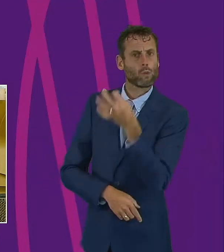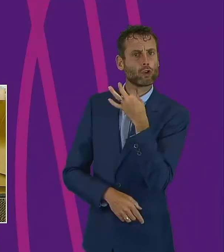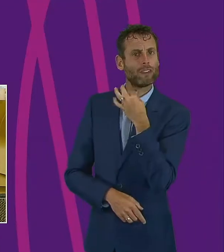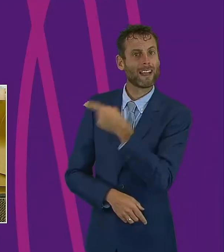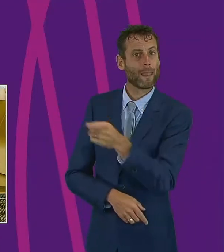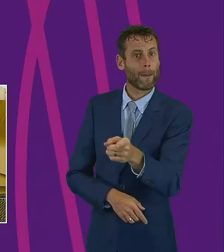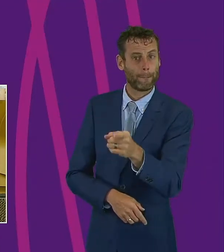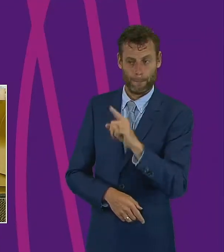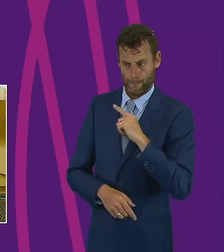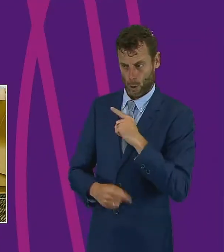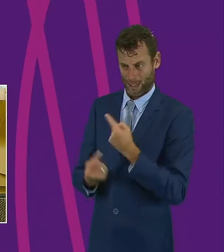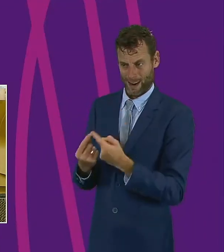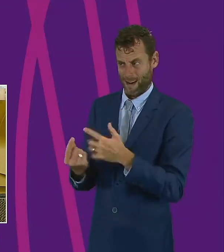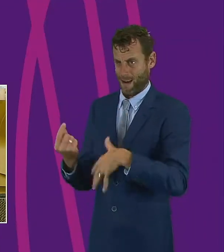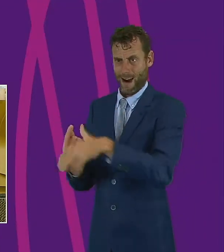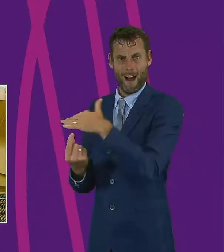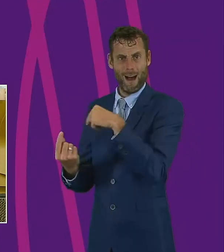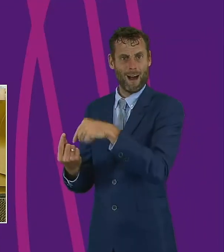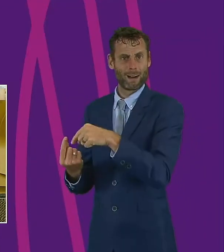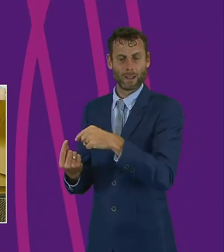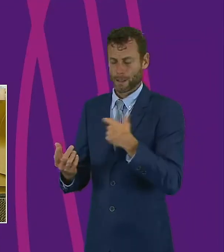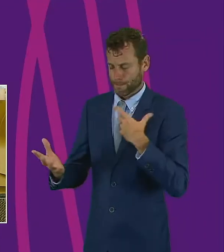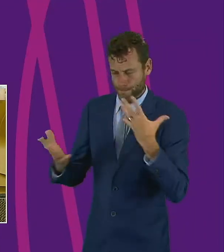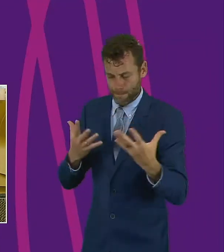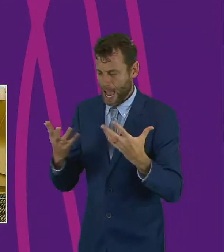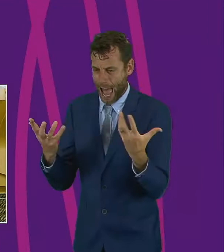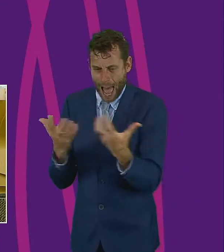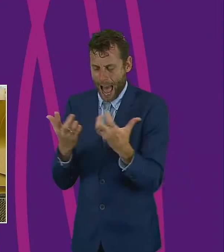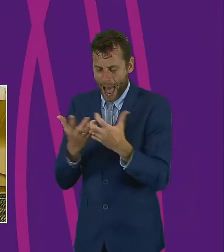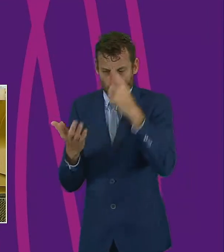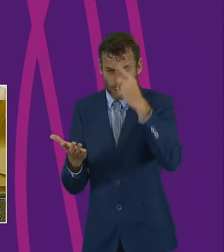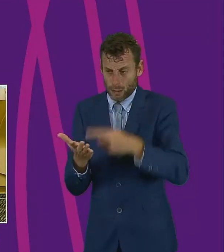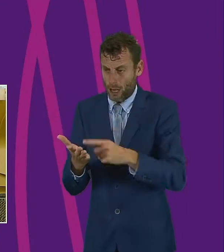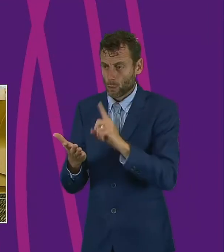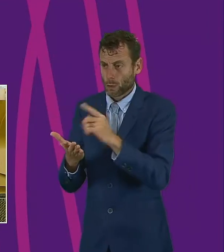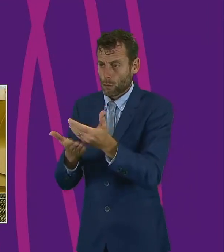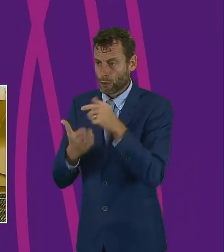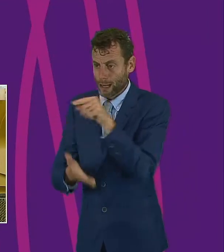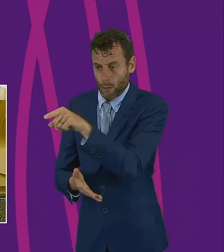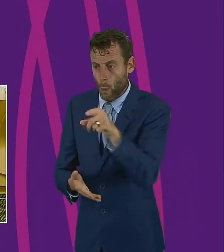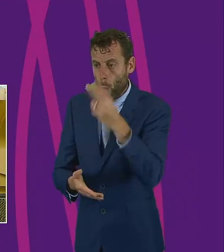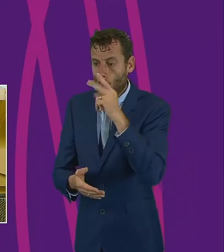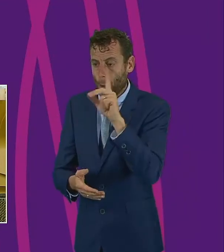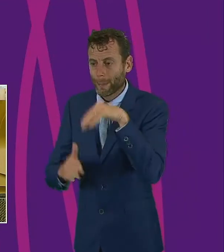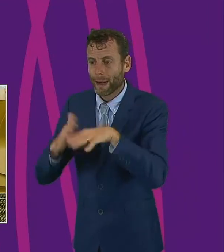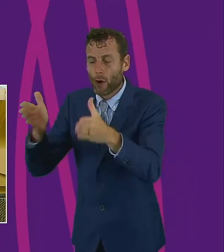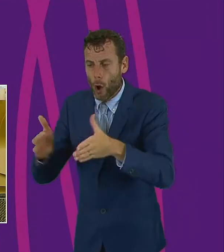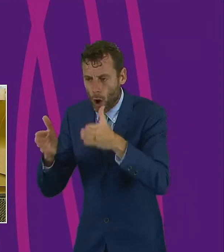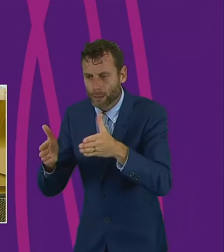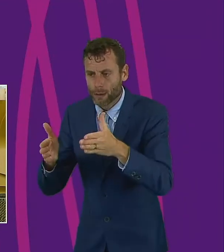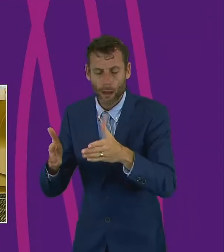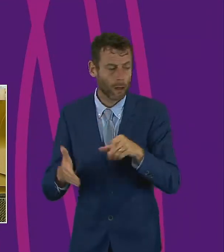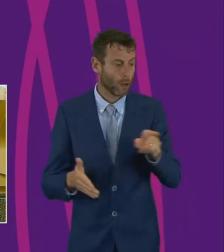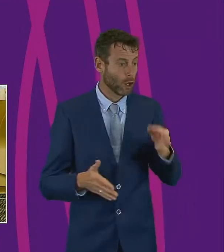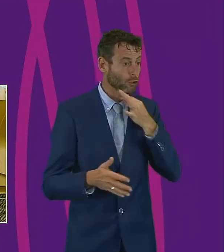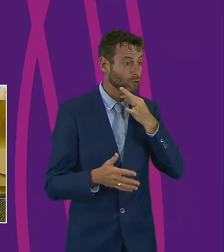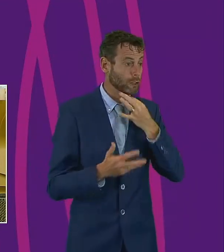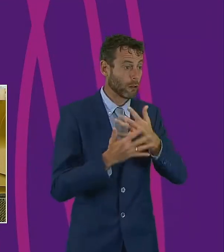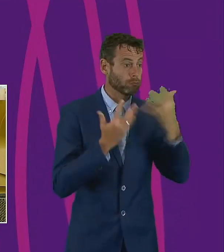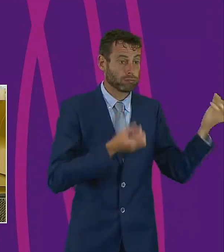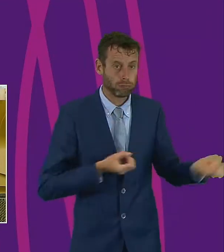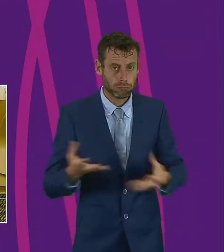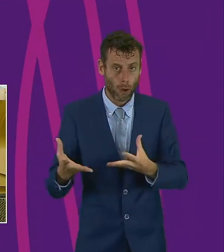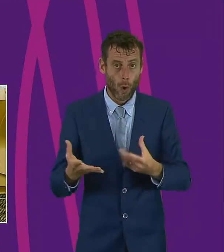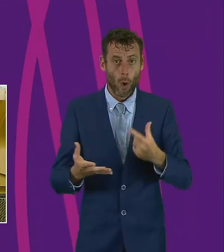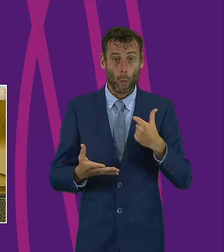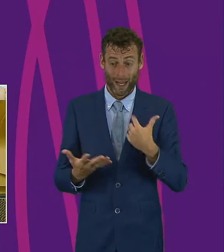with a whole range of difficult decisions that had to be balanced, and we took all of these decisions based on the best knowledge, evidence, and with the best